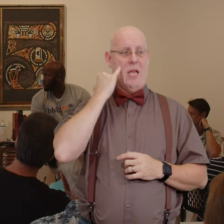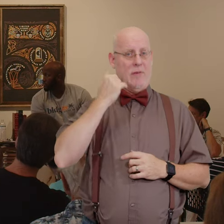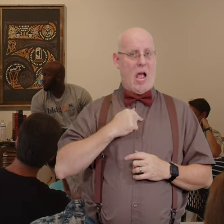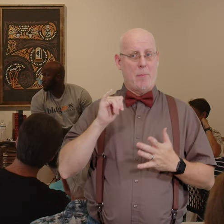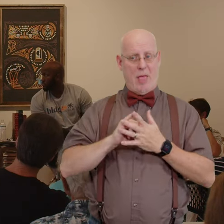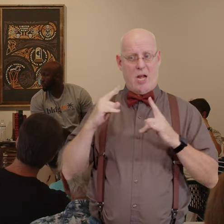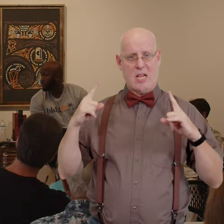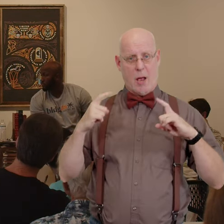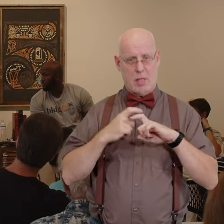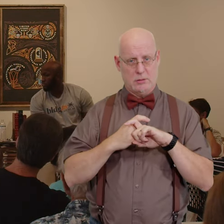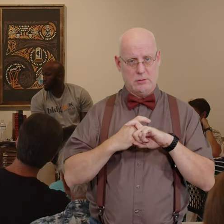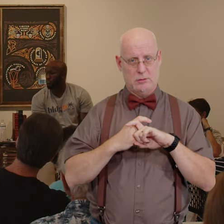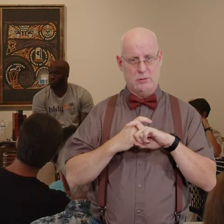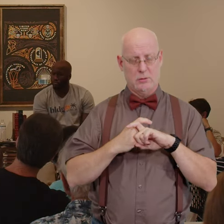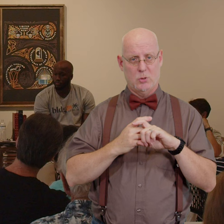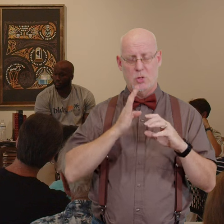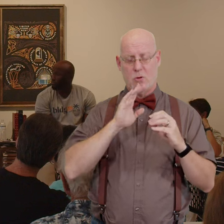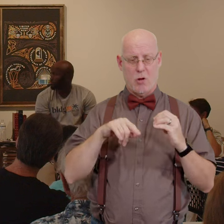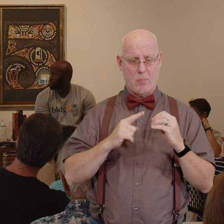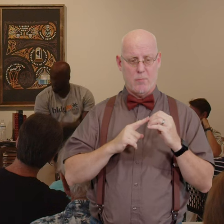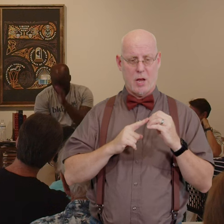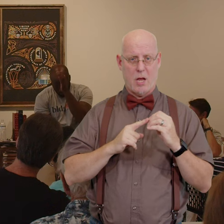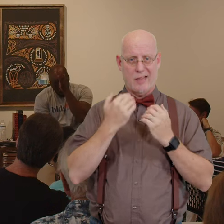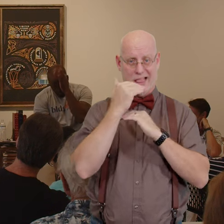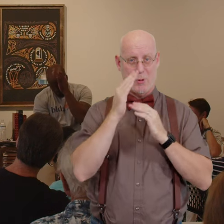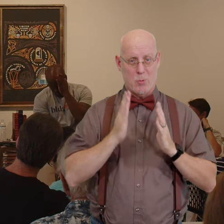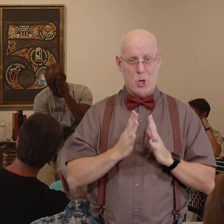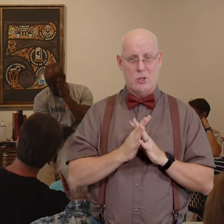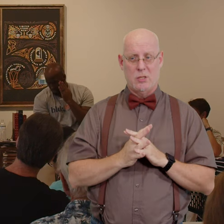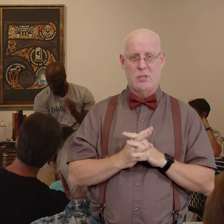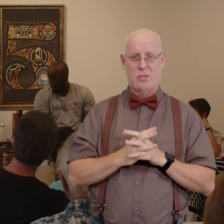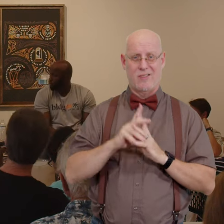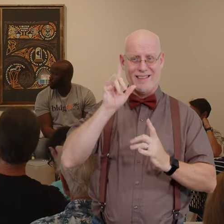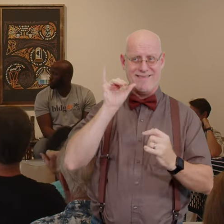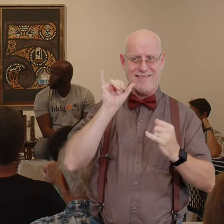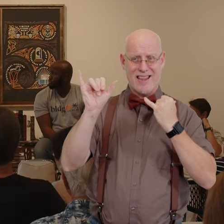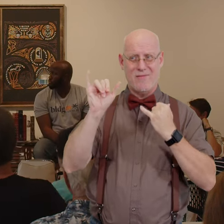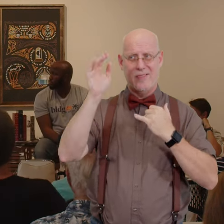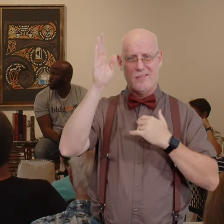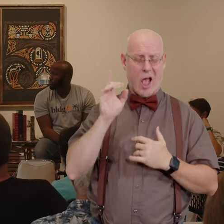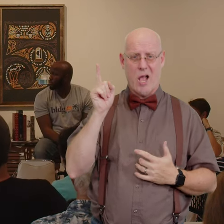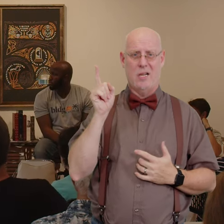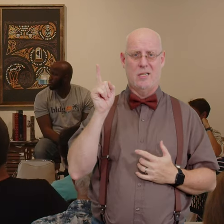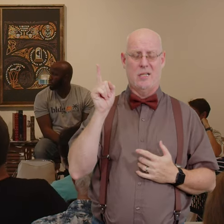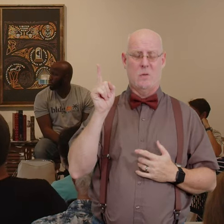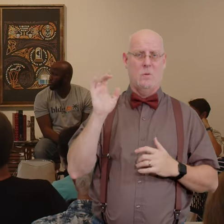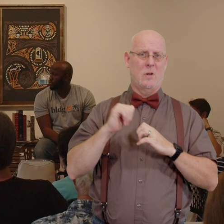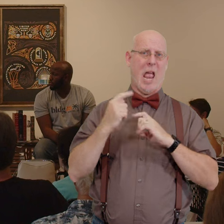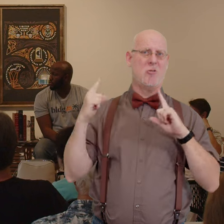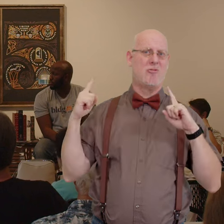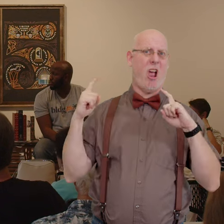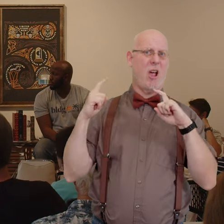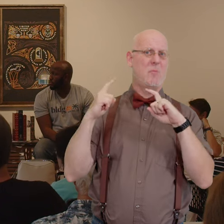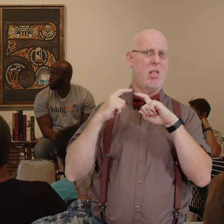if I'm that complex, we're talking about a finite person versus an infinite being.